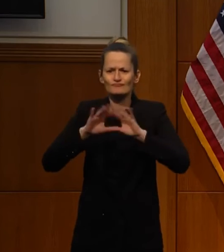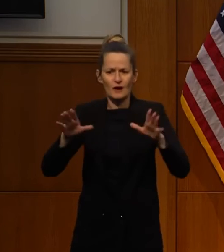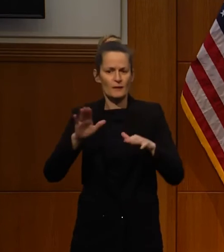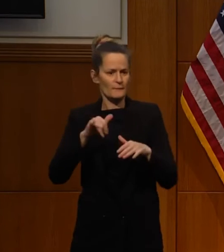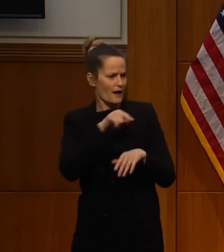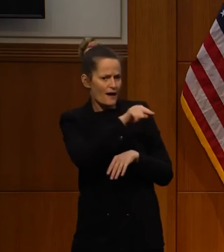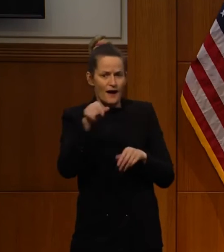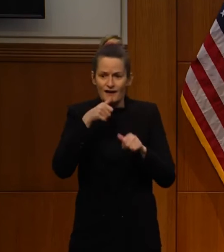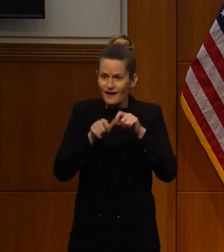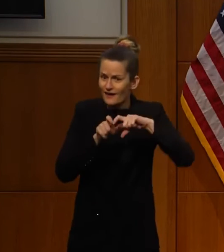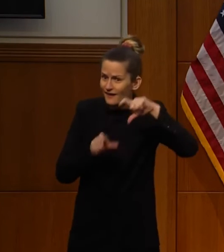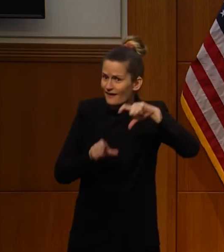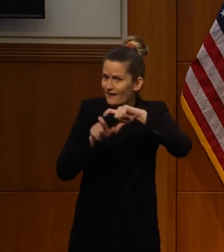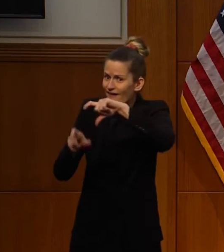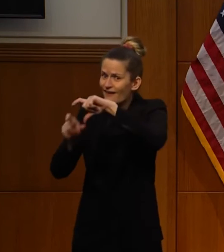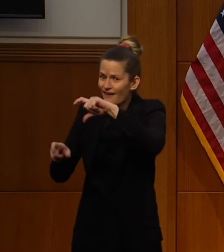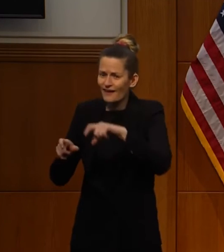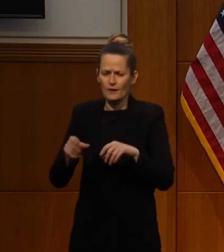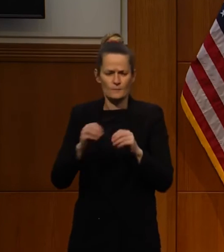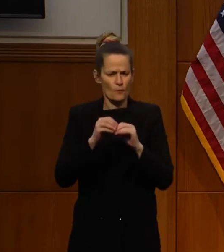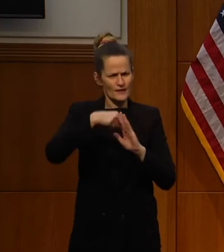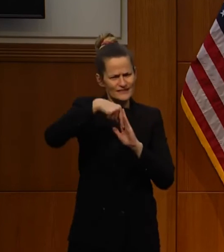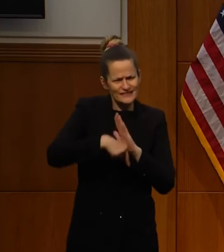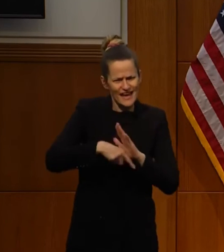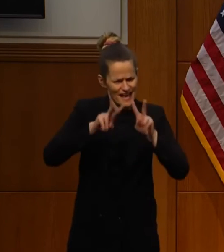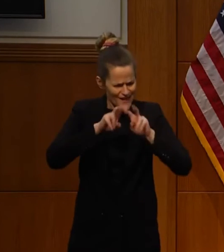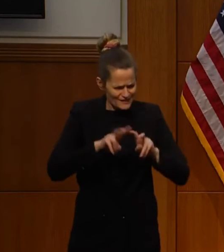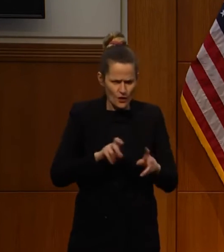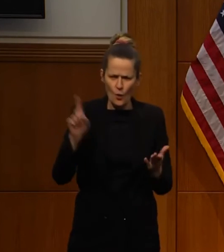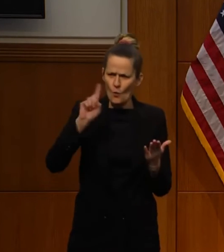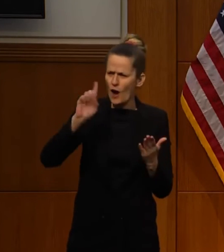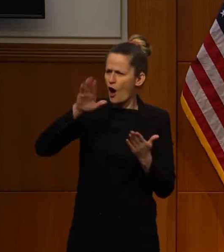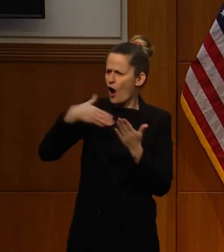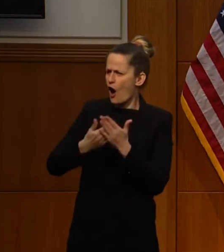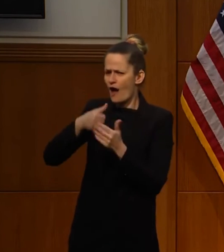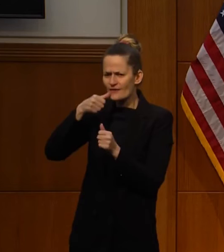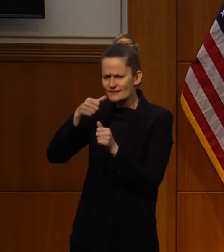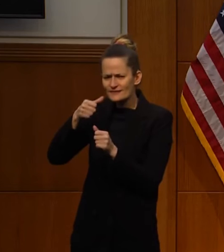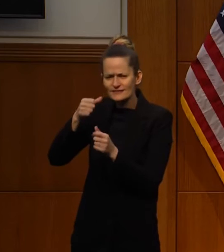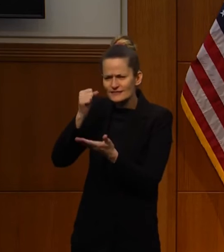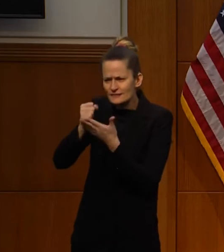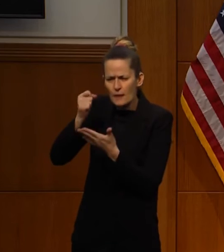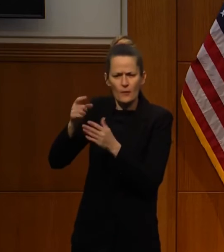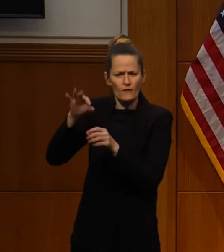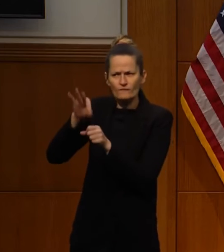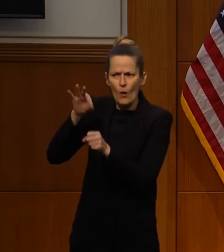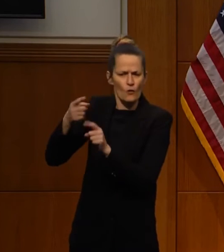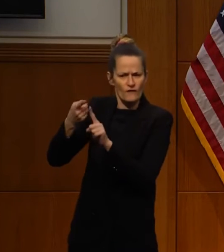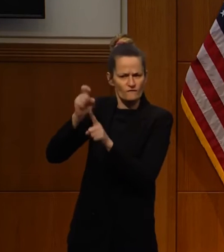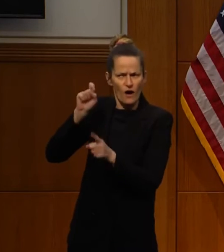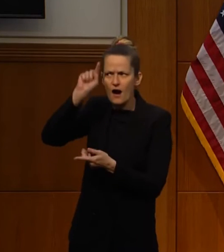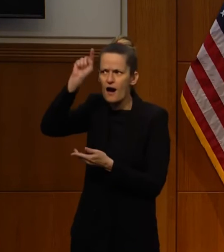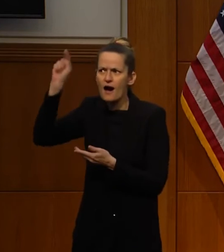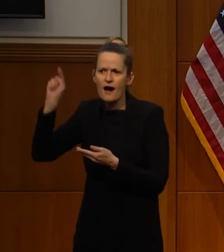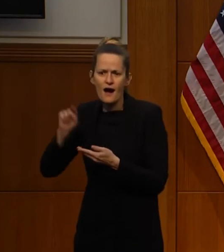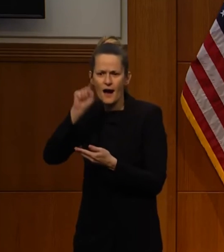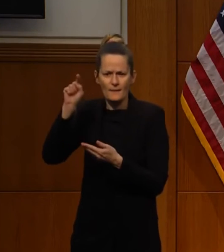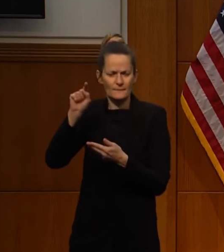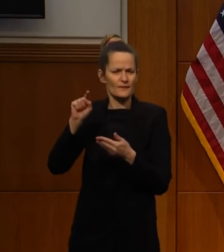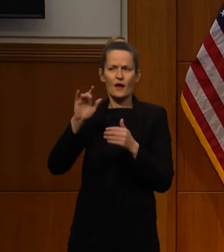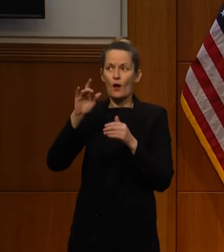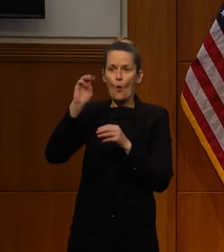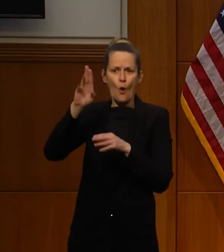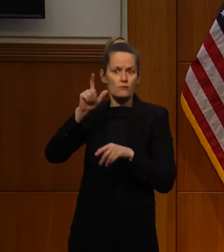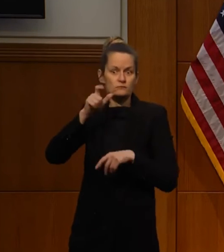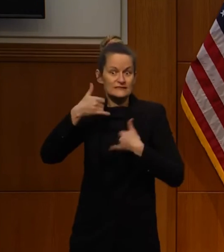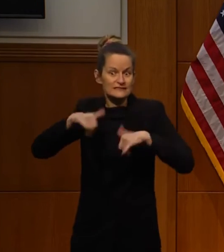deeper look into where absentee votes are coming from and who those voters are that are choosing to vote absentee and early. In the past,